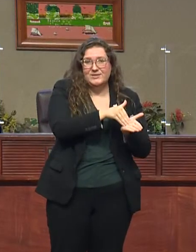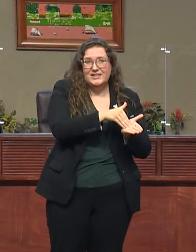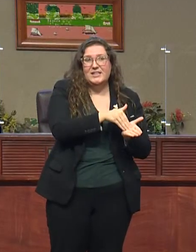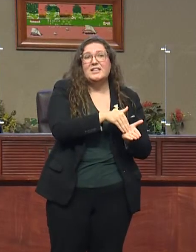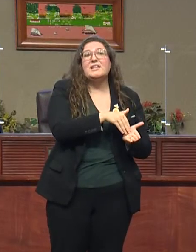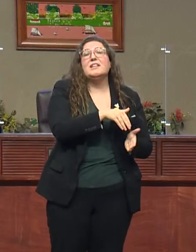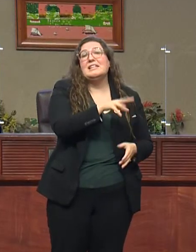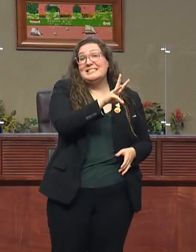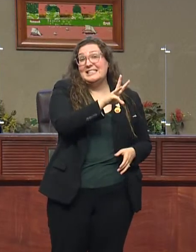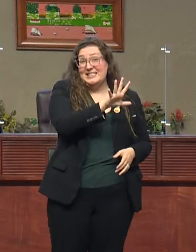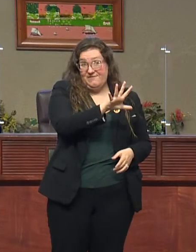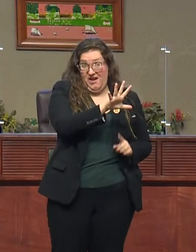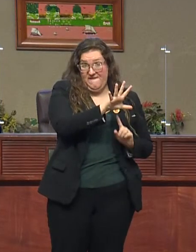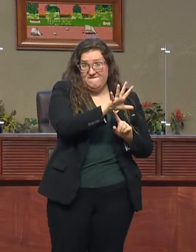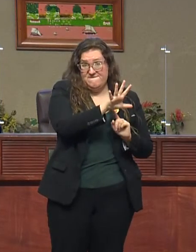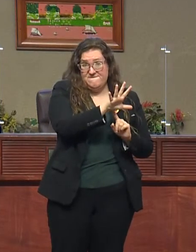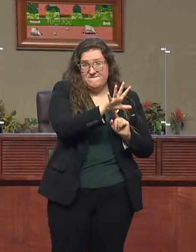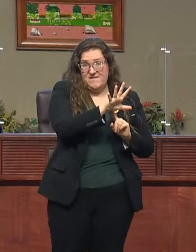254,065, and that's